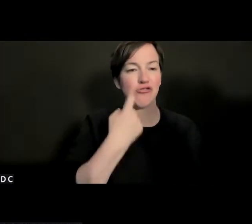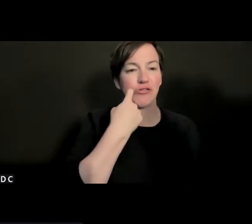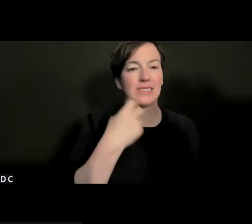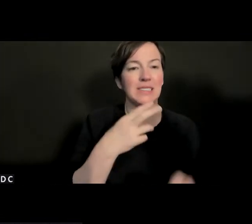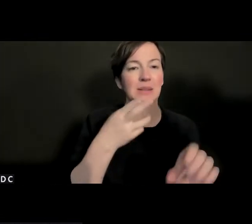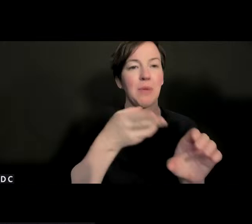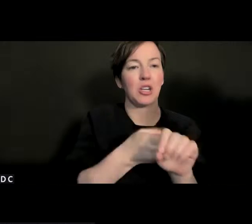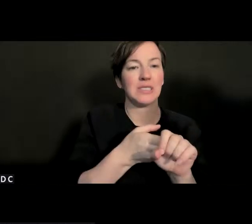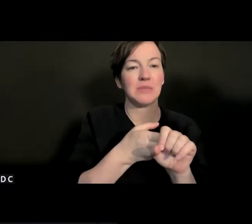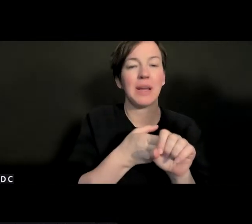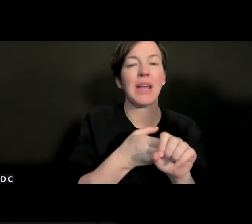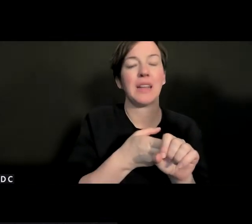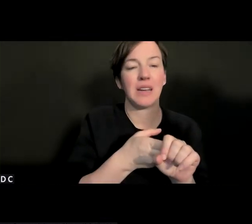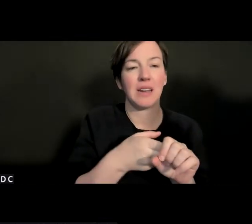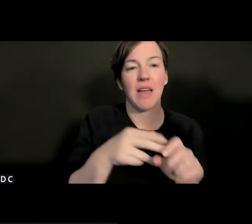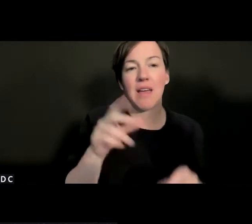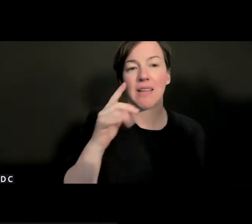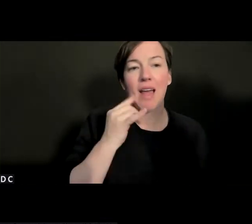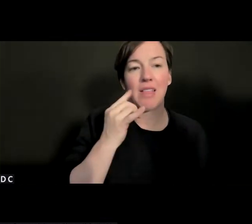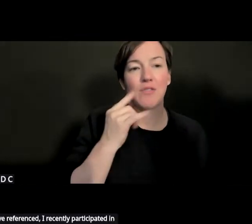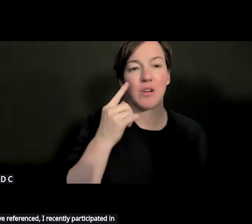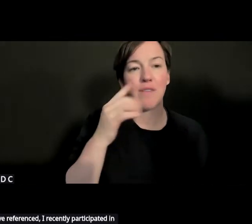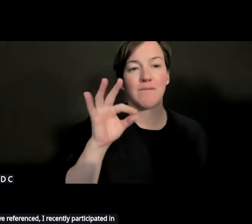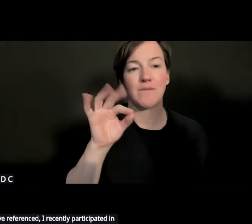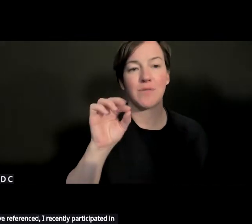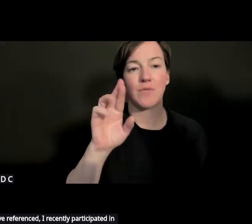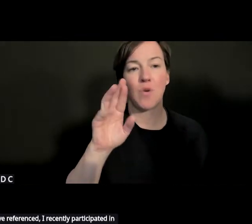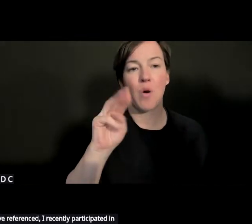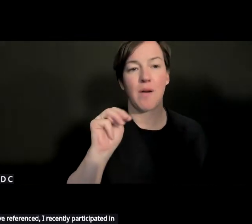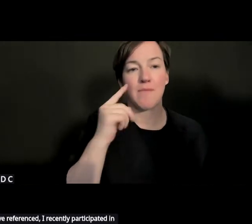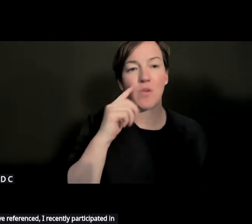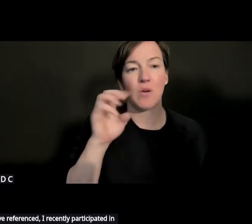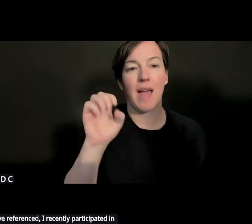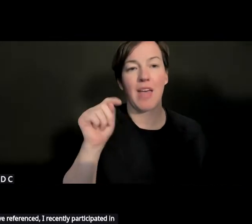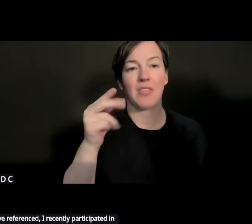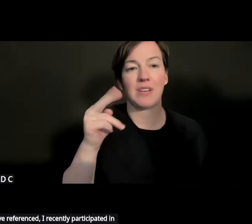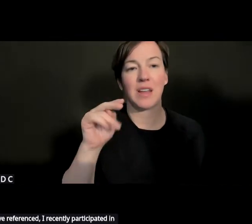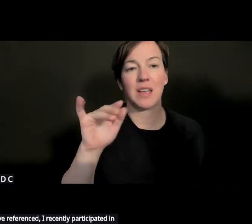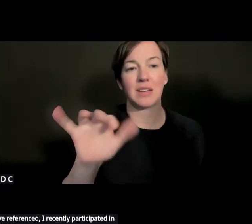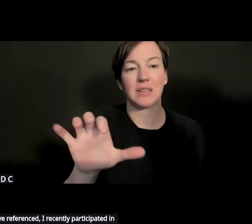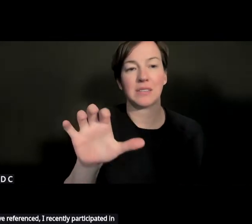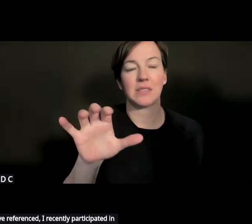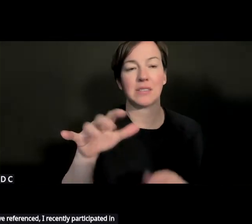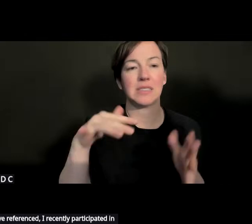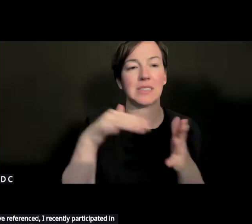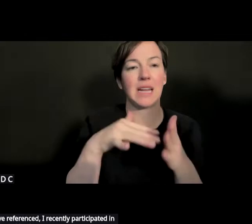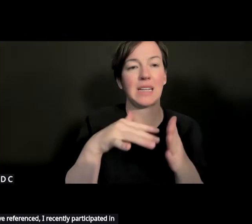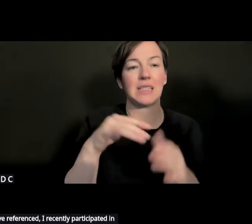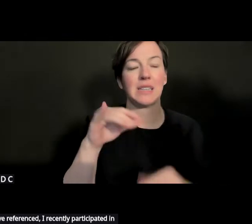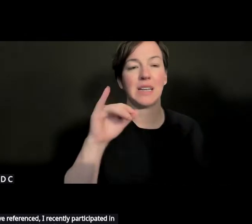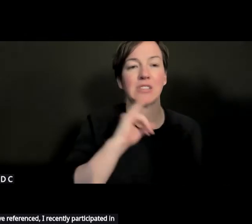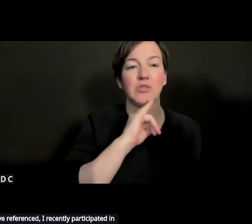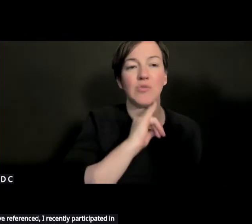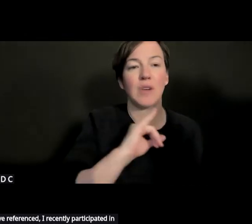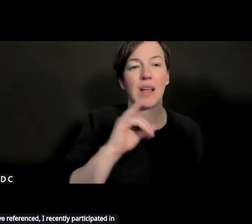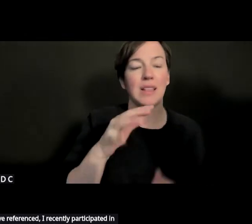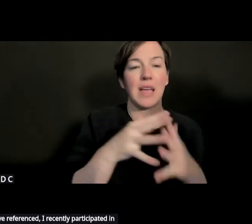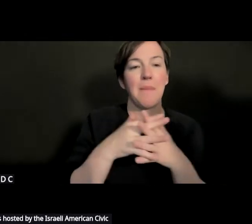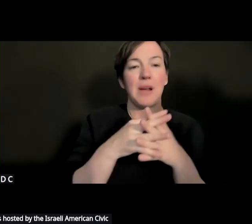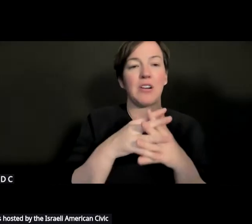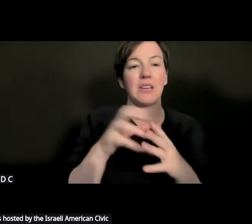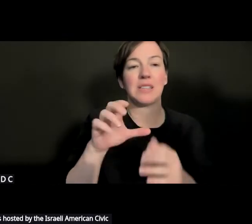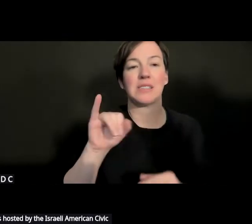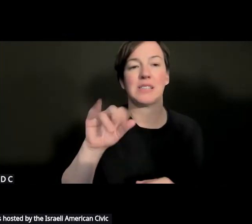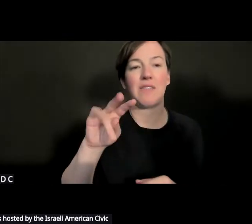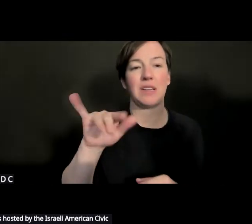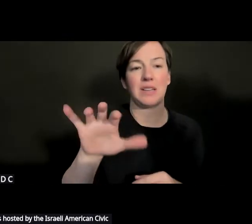participated in the California Forum on Ethnic Studies hosted by the Israeli American Civic Action Network.